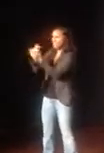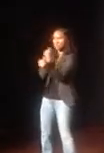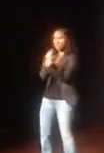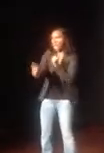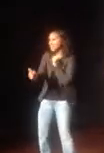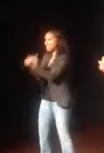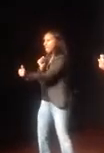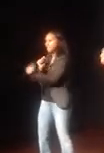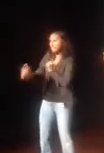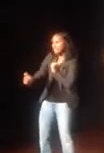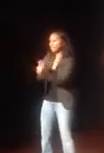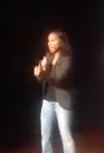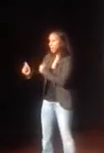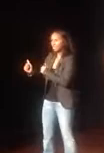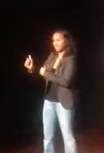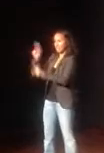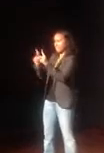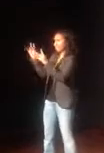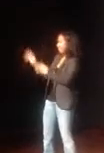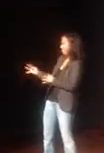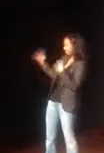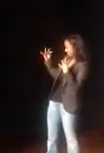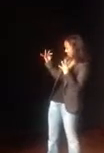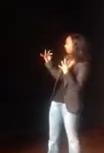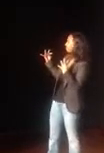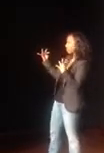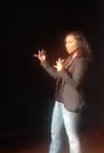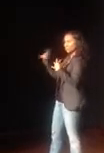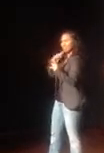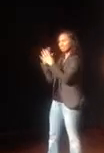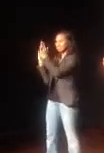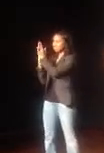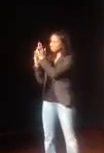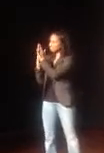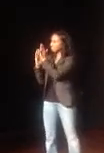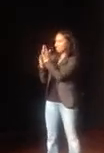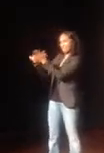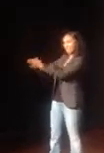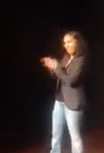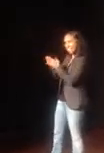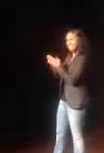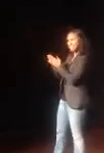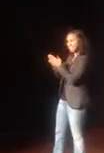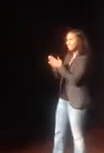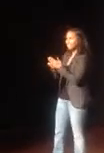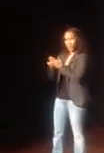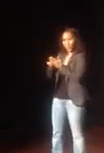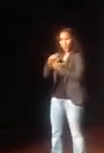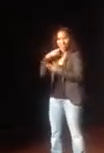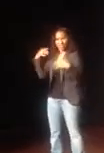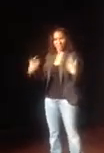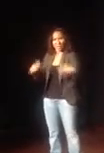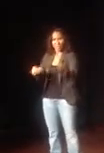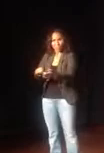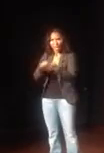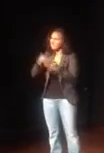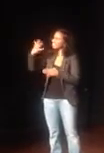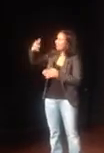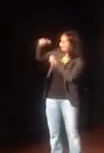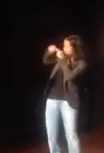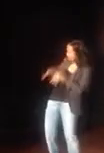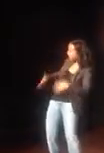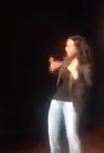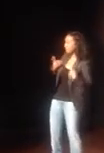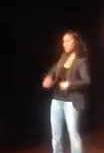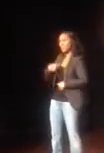people admired me and took pride in me, and some even grew envious of me. They thought I was blessed and highly favored. They thought I was lucky. I was